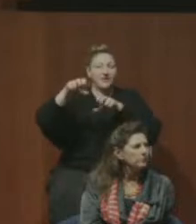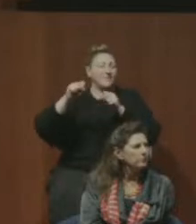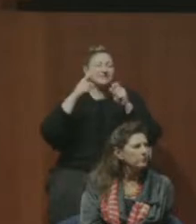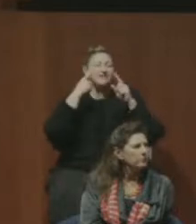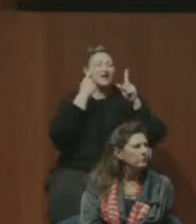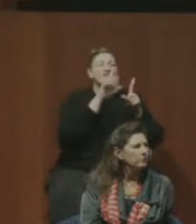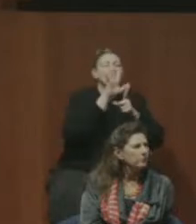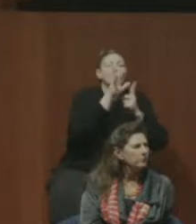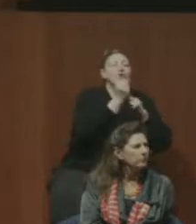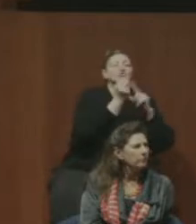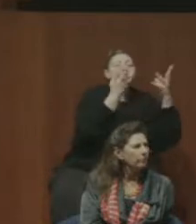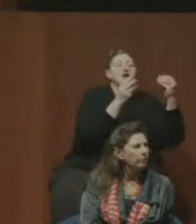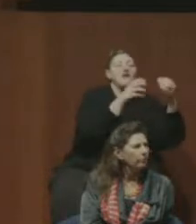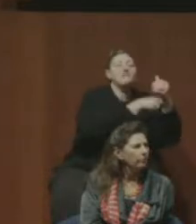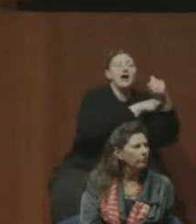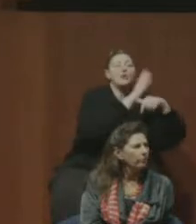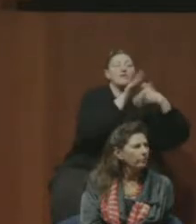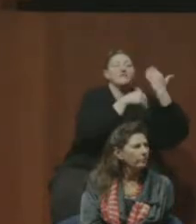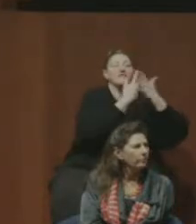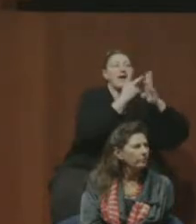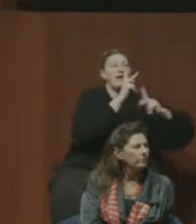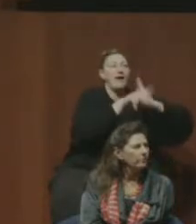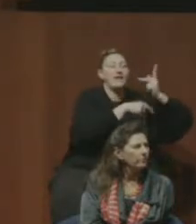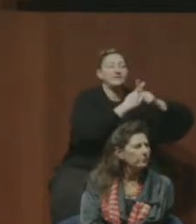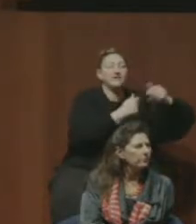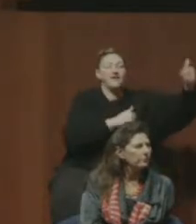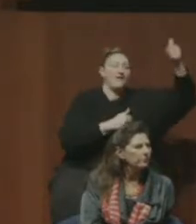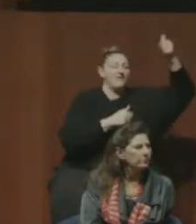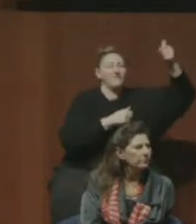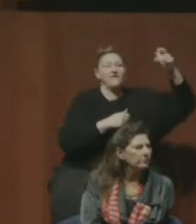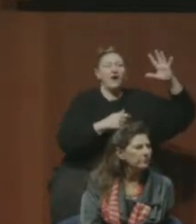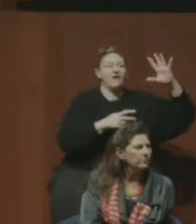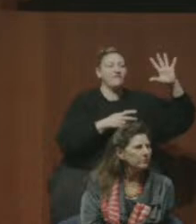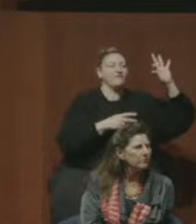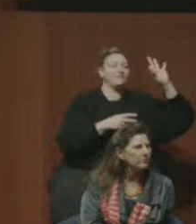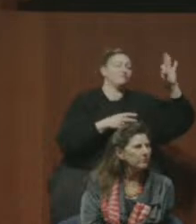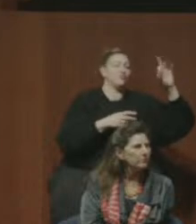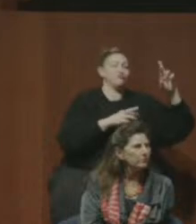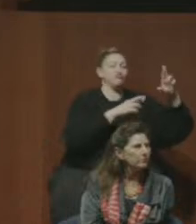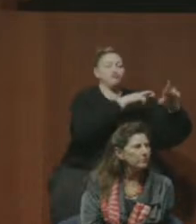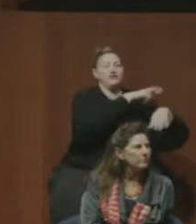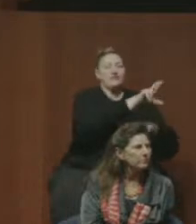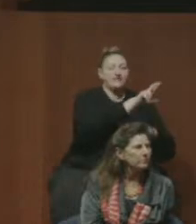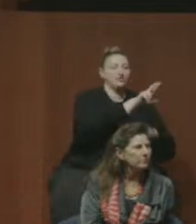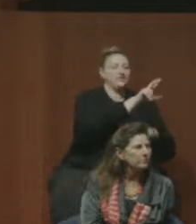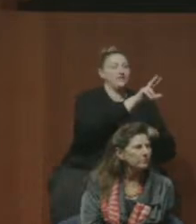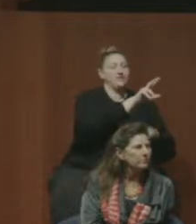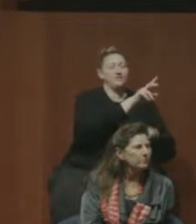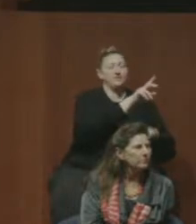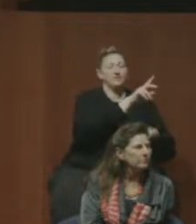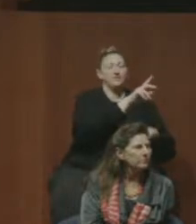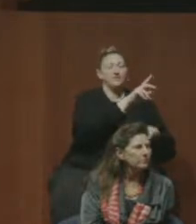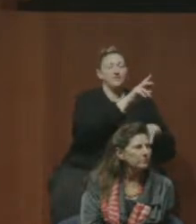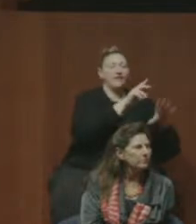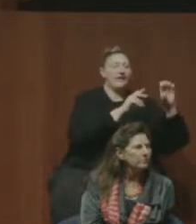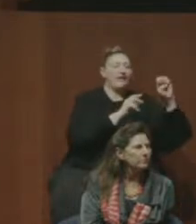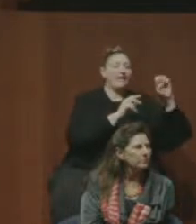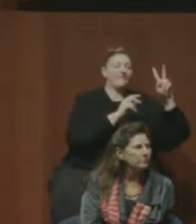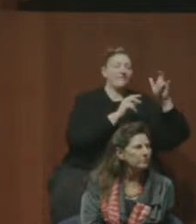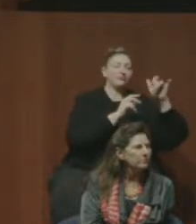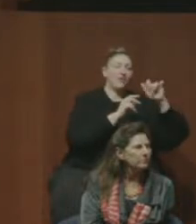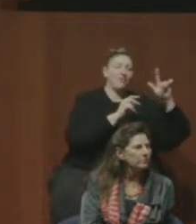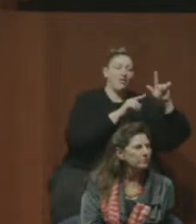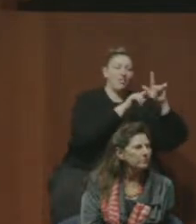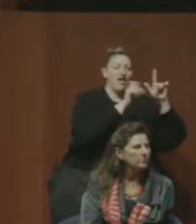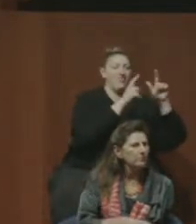stuff that you're talking about, of, like, you know, evangelicalism, you know, sort of US, like, you know, values sort